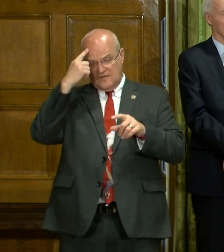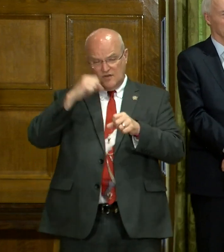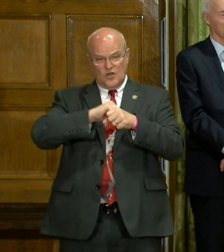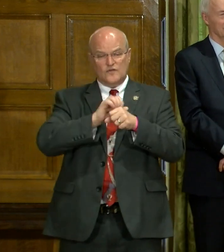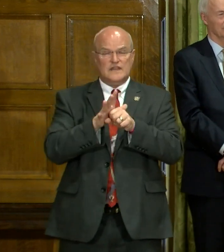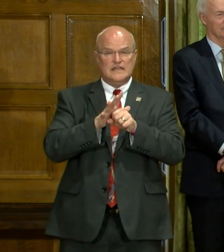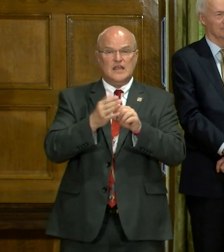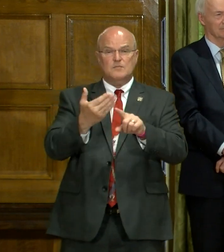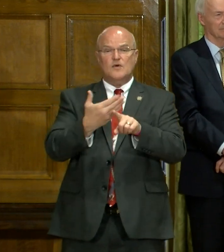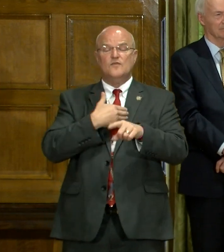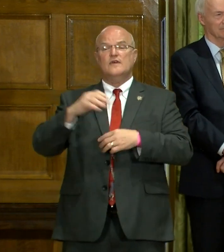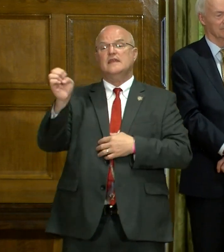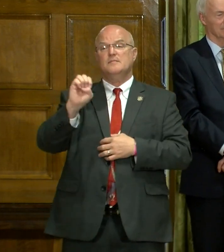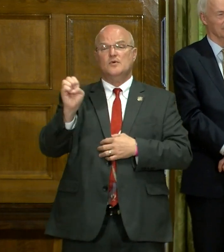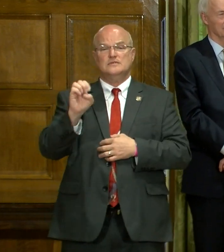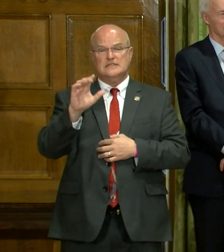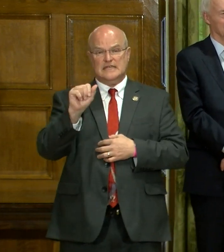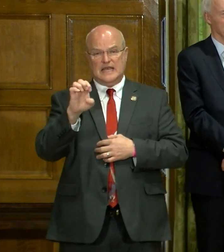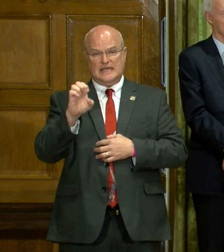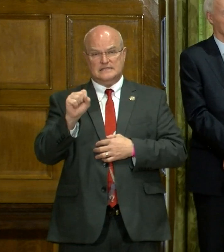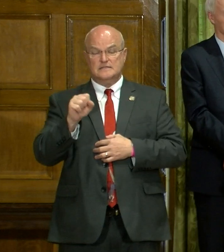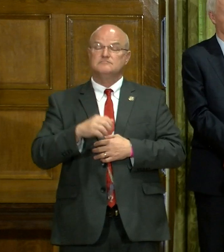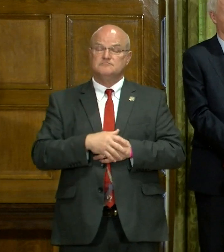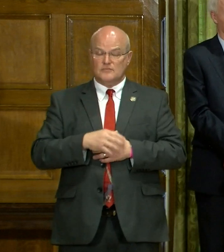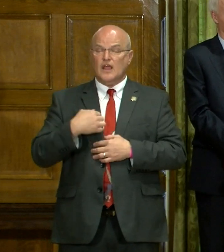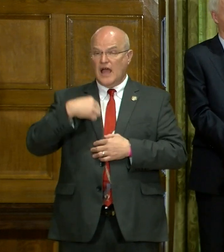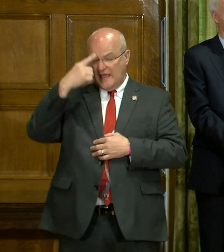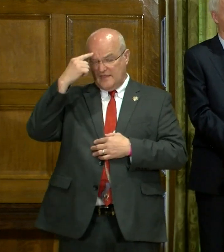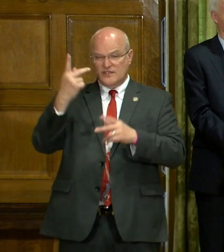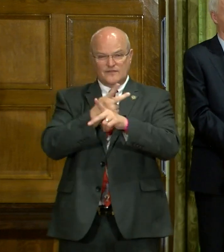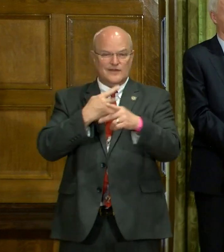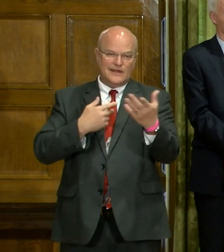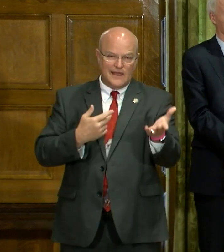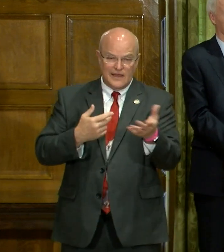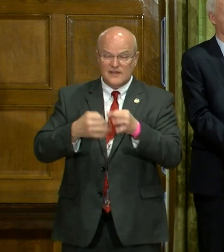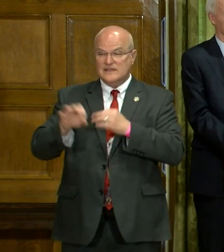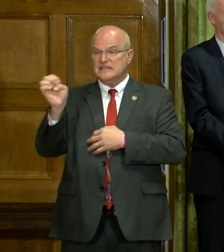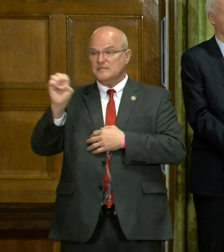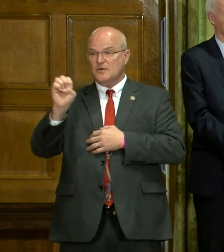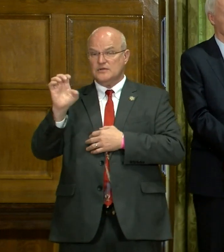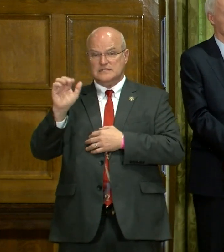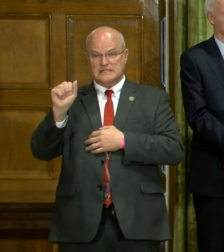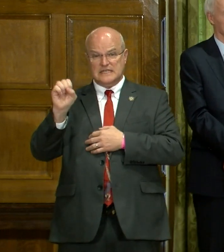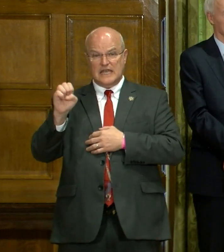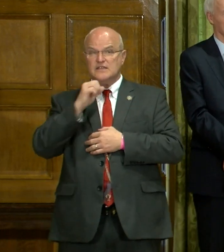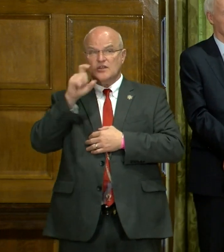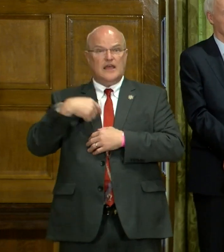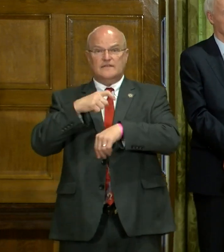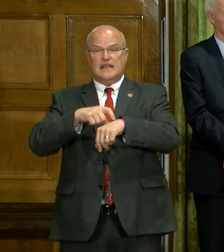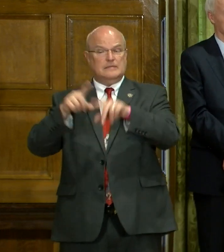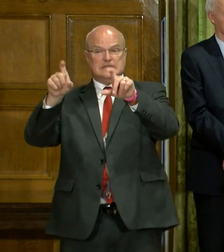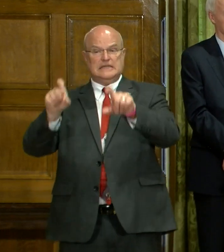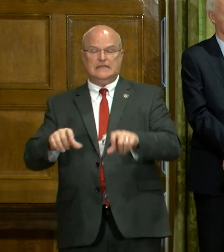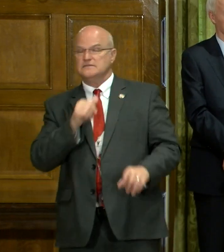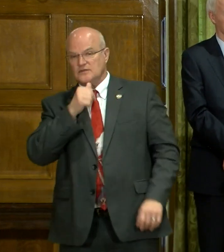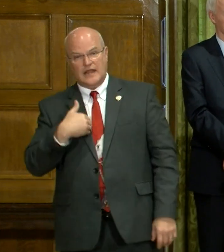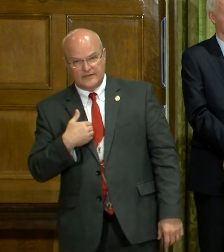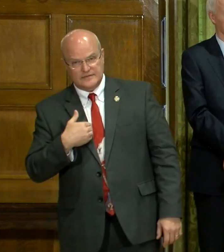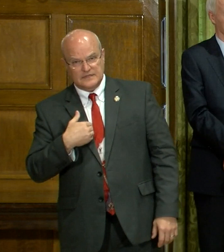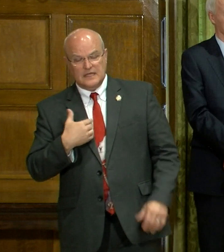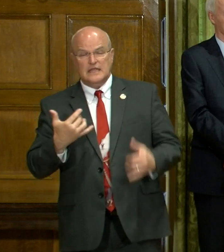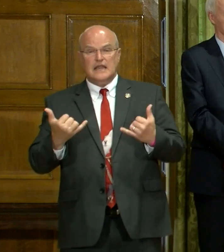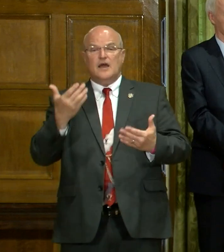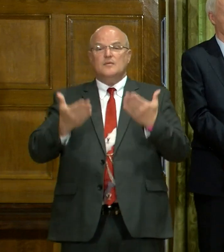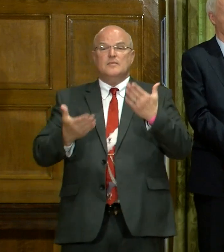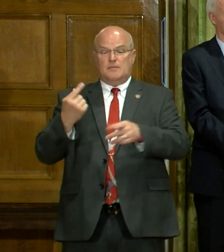for COVID-19 before the emergency cases? Well, I think you can figure that out. If it's an emergency case, you don't have time to test them.